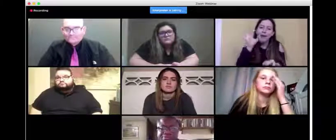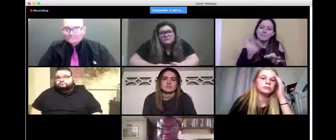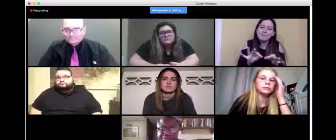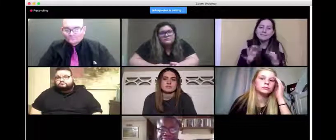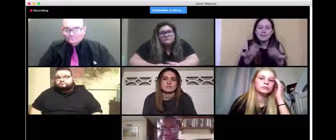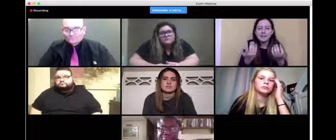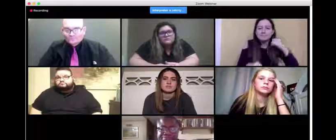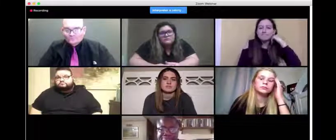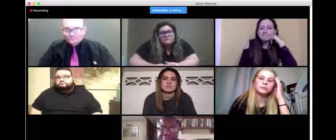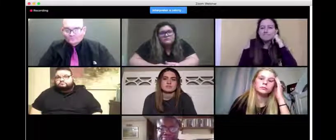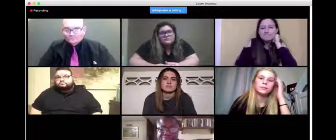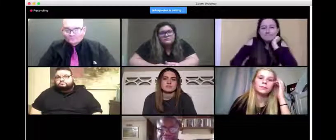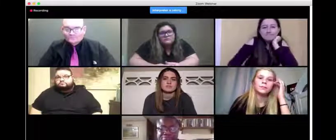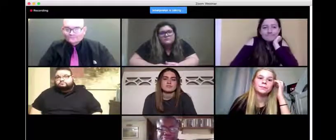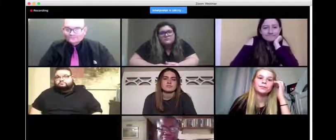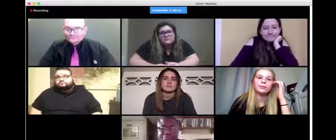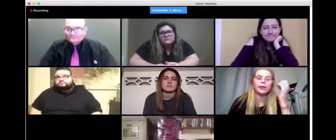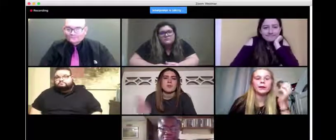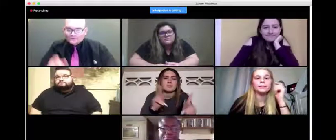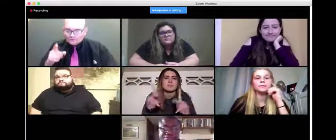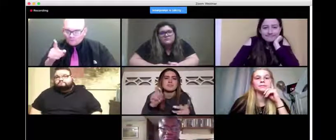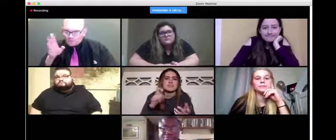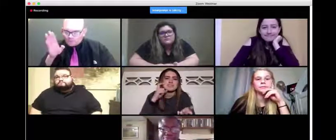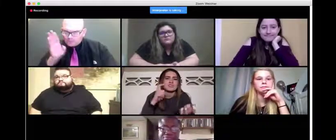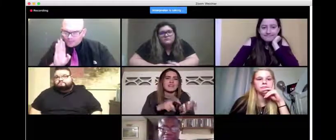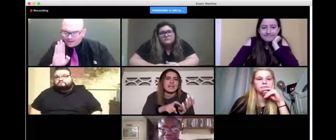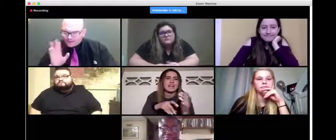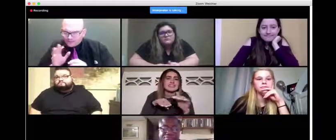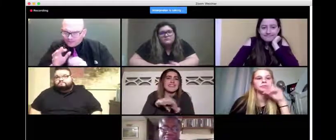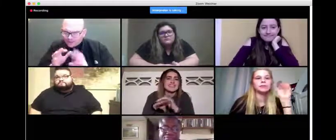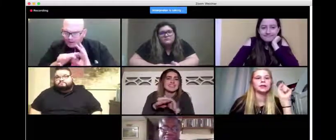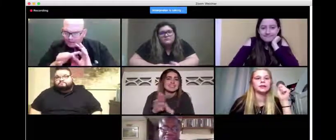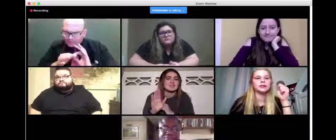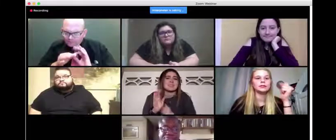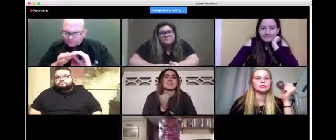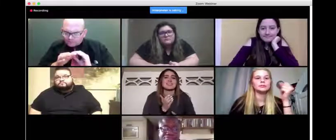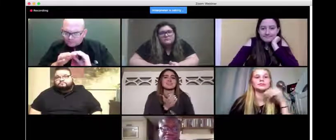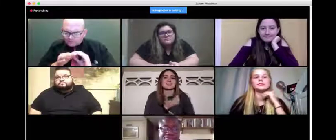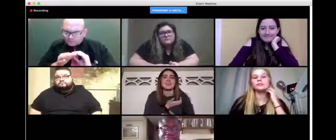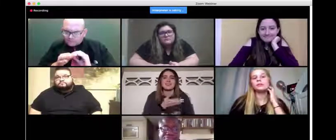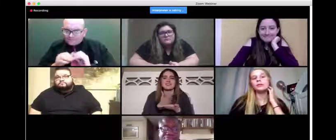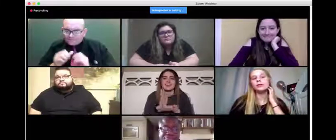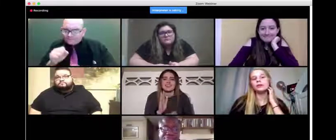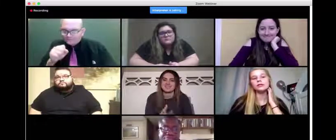to access our rights. They try to take advantage of our rights. Blakelyn, do you have a comment?